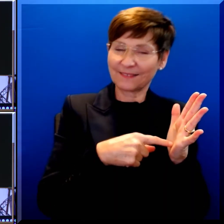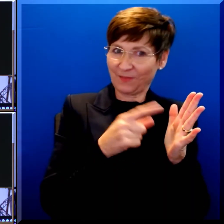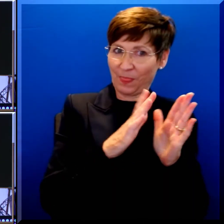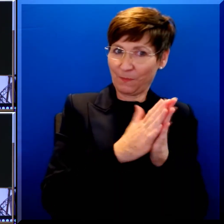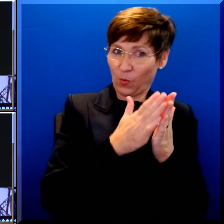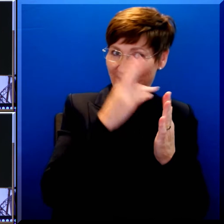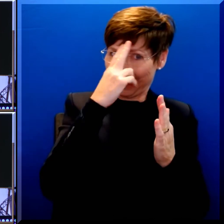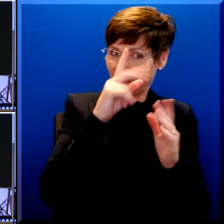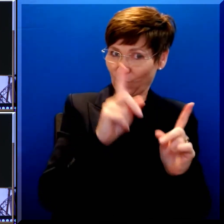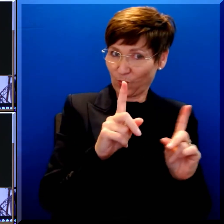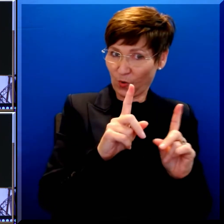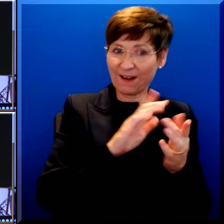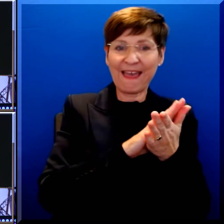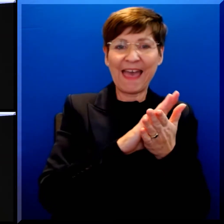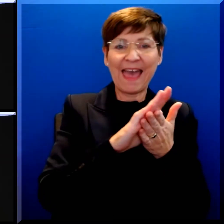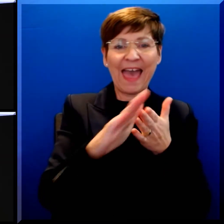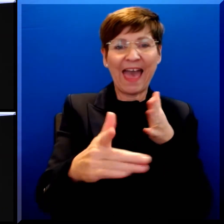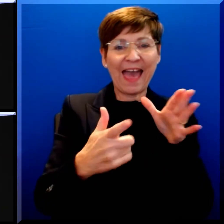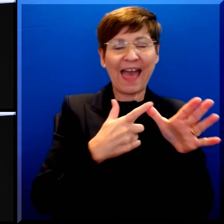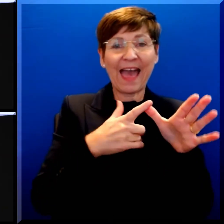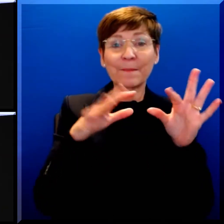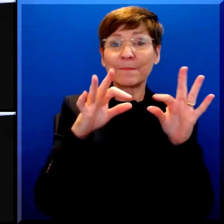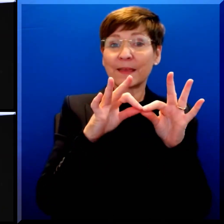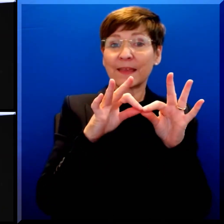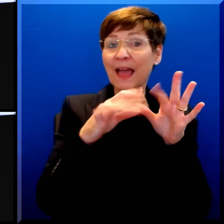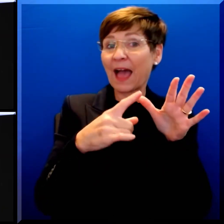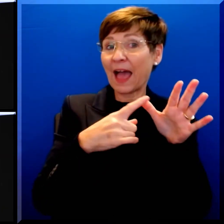say Habakkuk? Better yet, can you spell it in the chat?